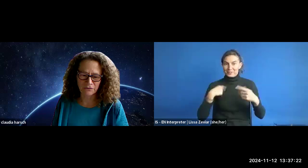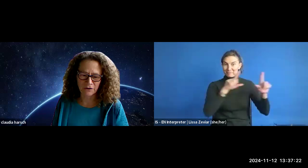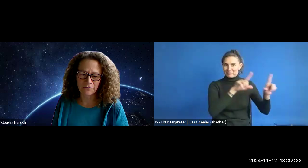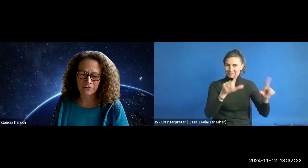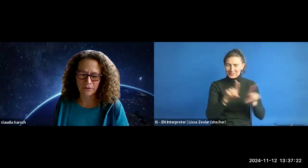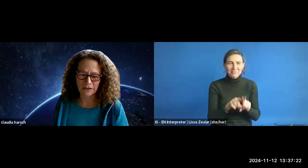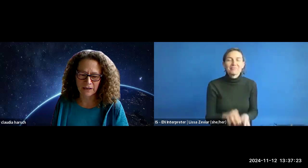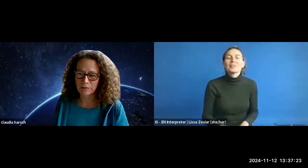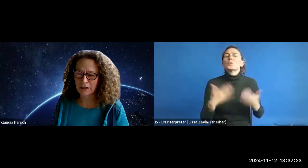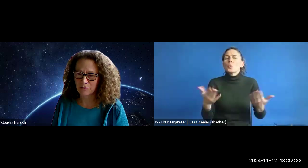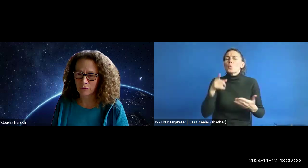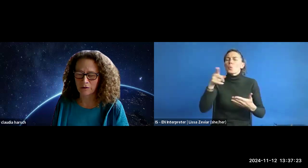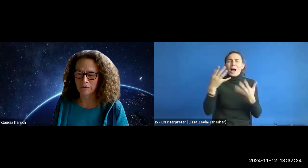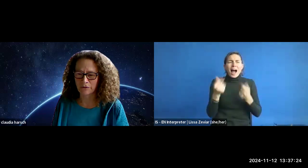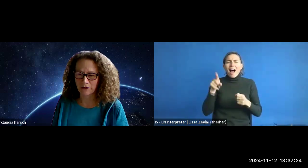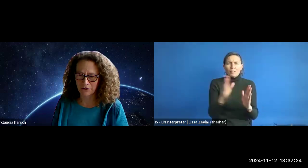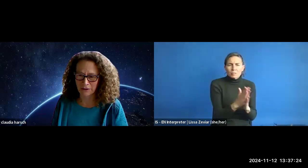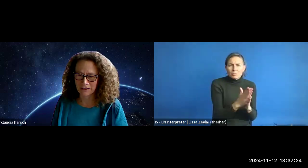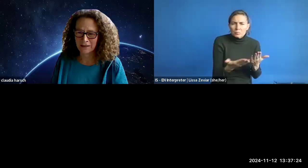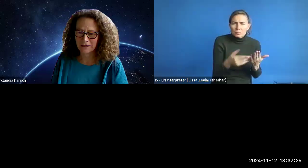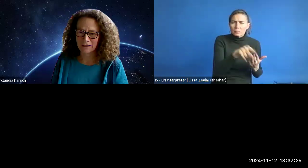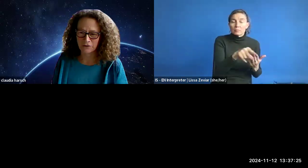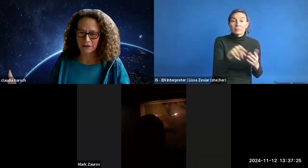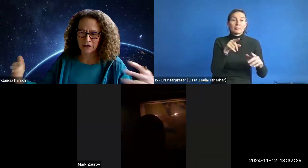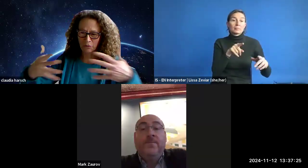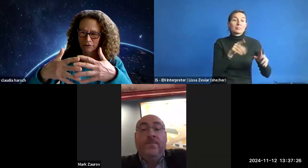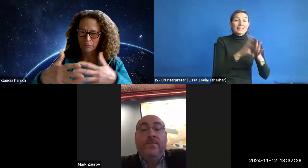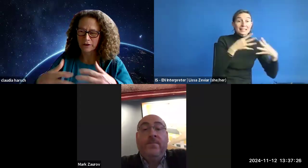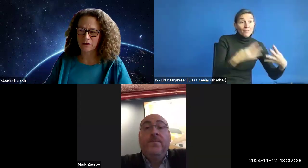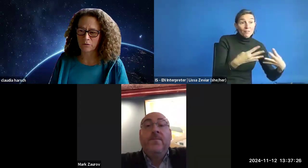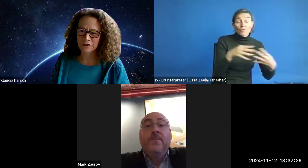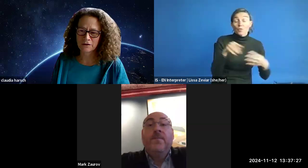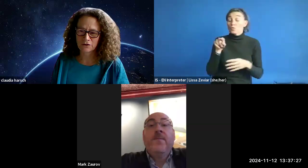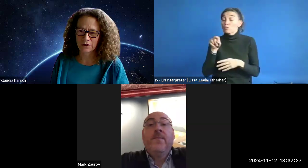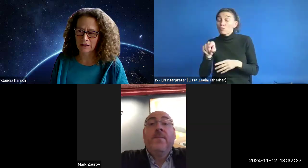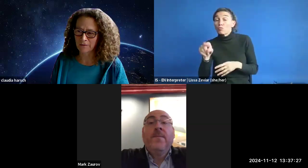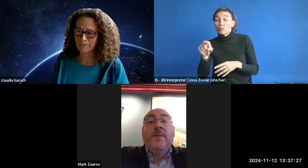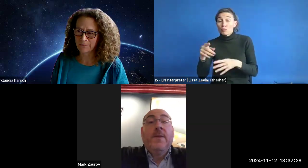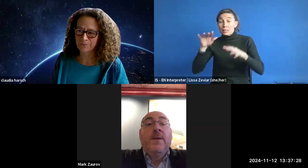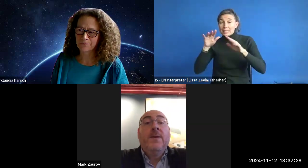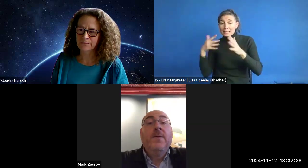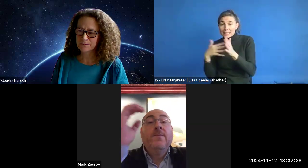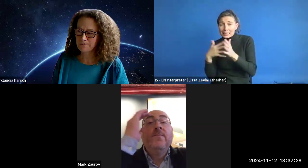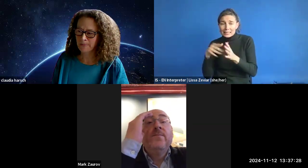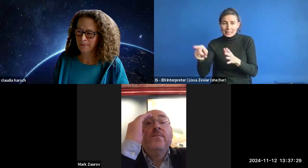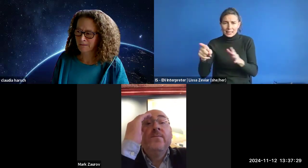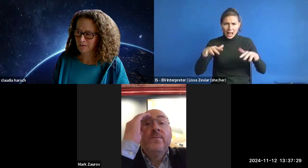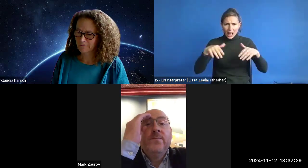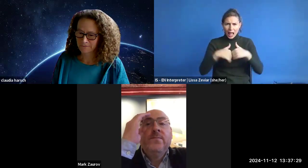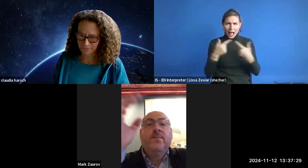to the CFR from the alignment handbook and from the manual. And today I want to bring those together.